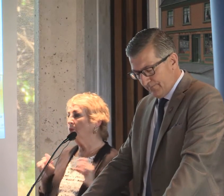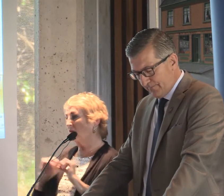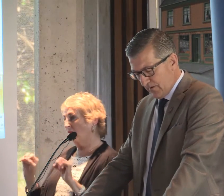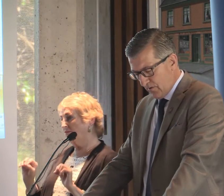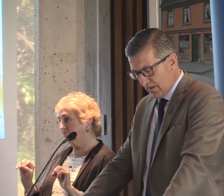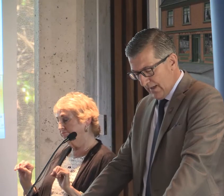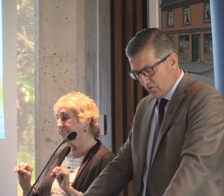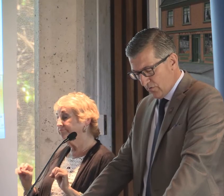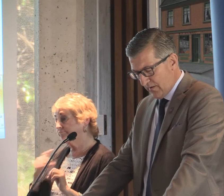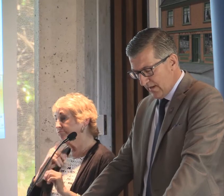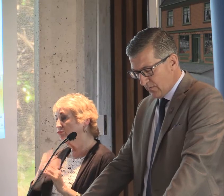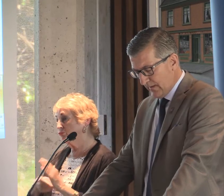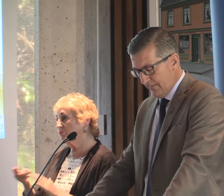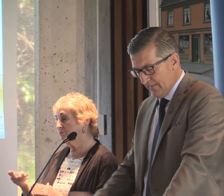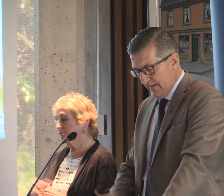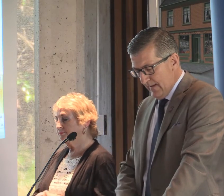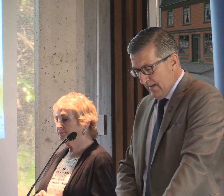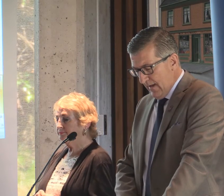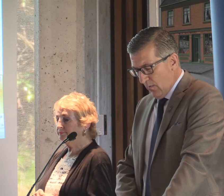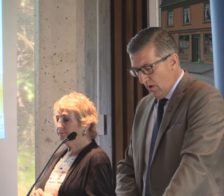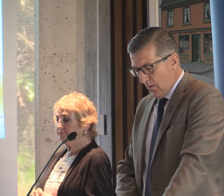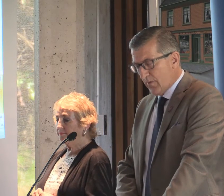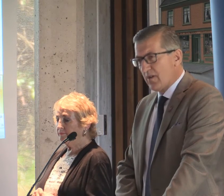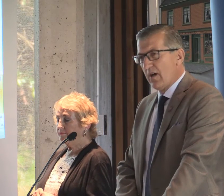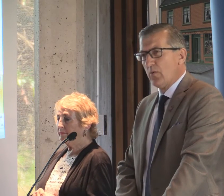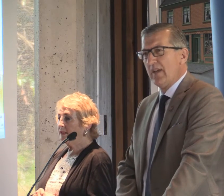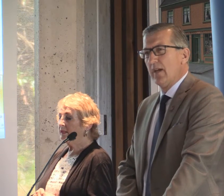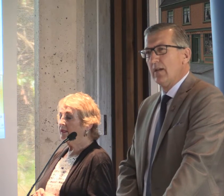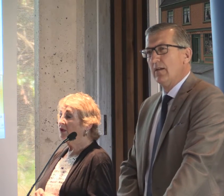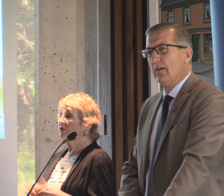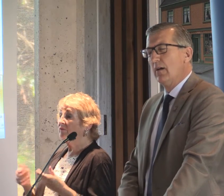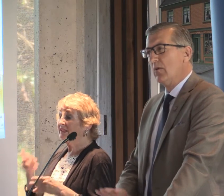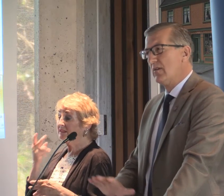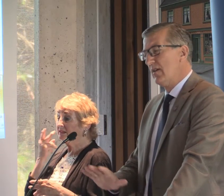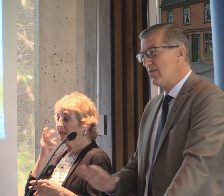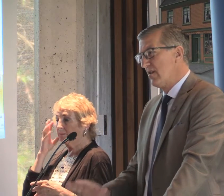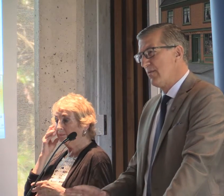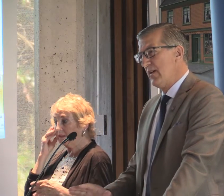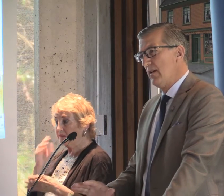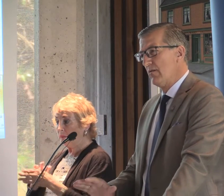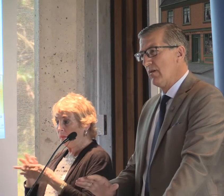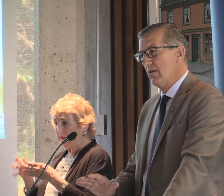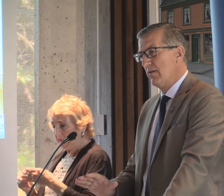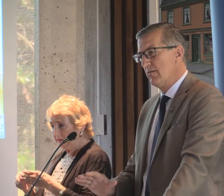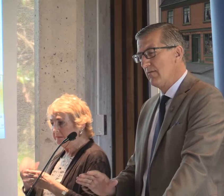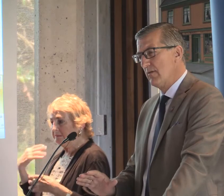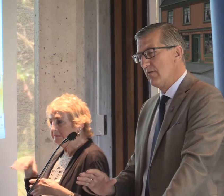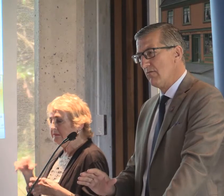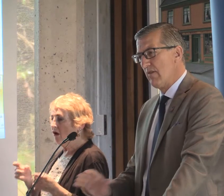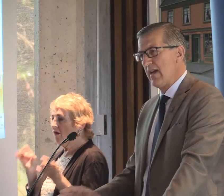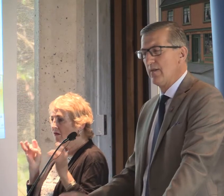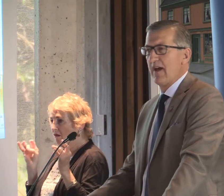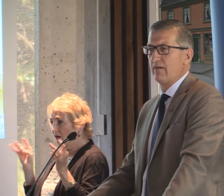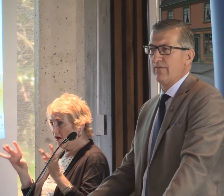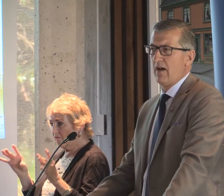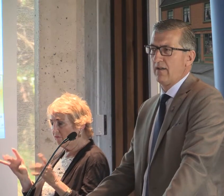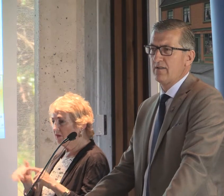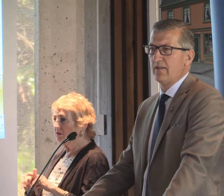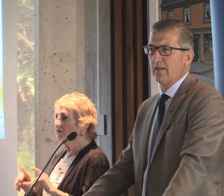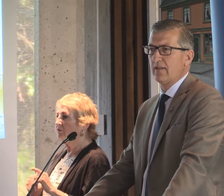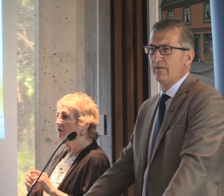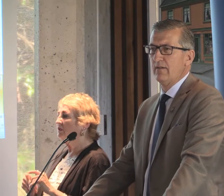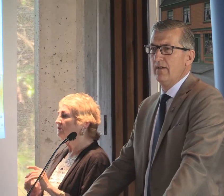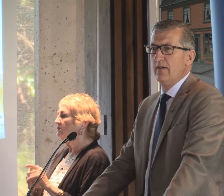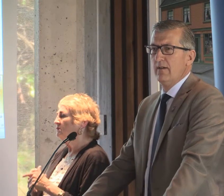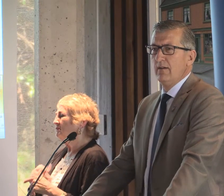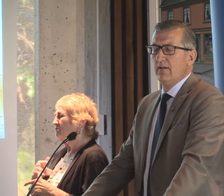well. There was a lot of truth in that as well. And while what we saw on the weekend I would consider to be a random act of violence,